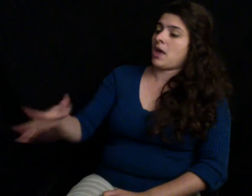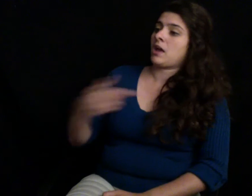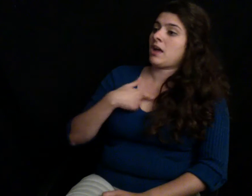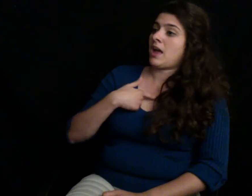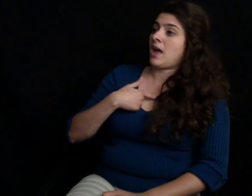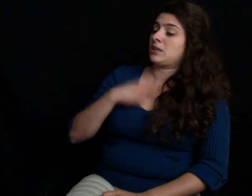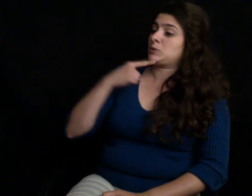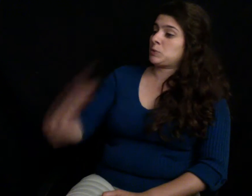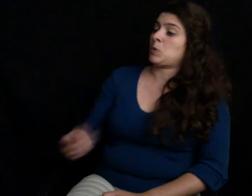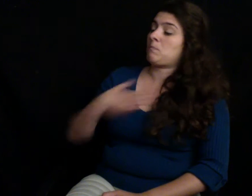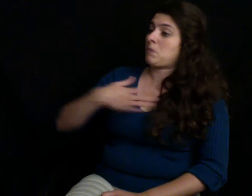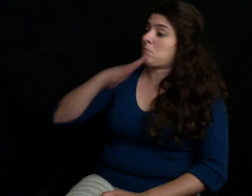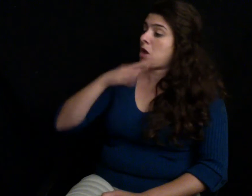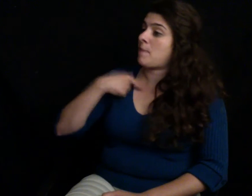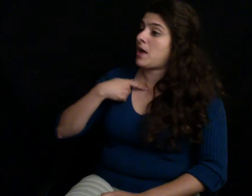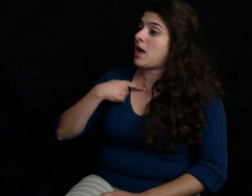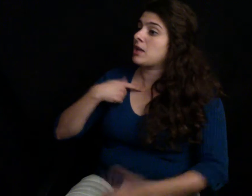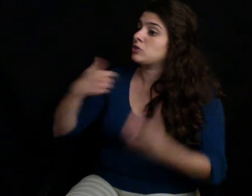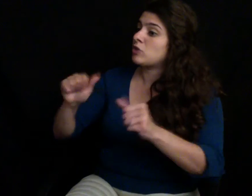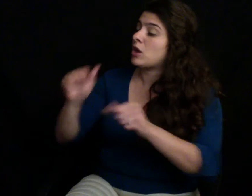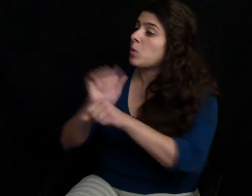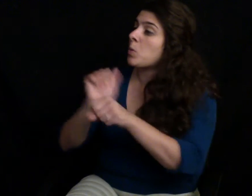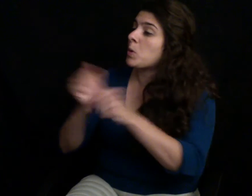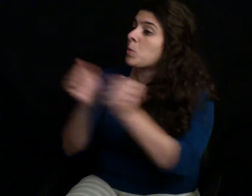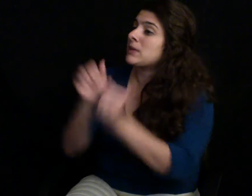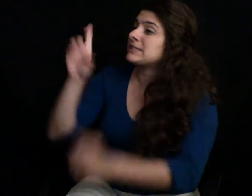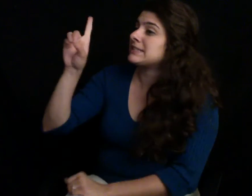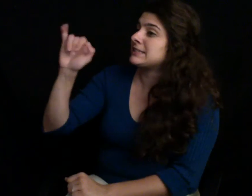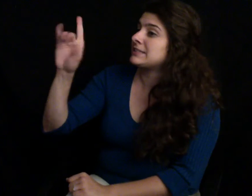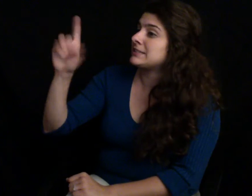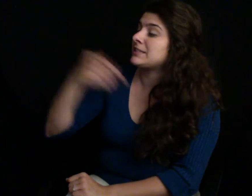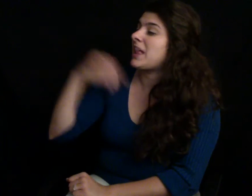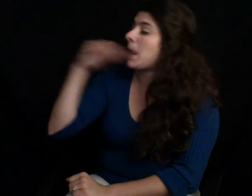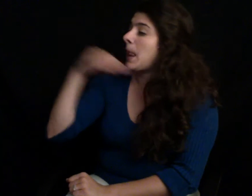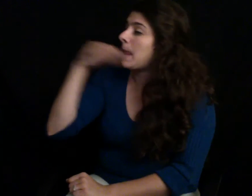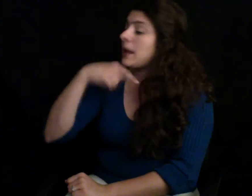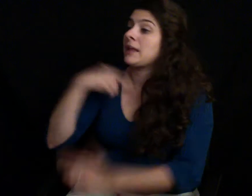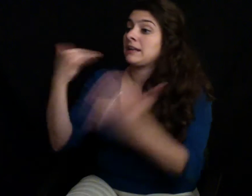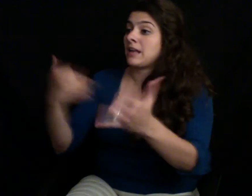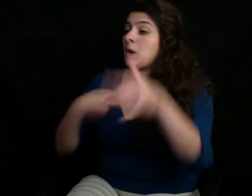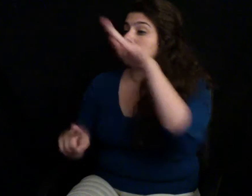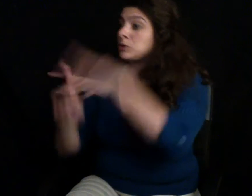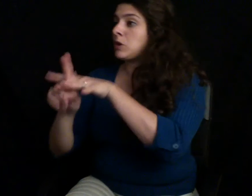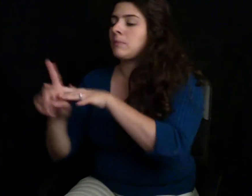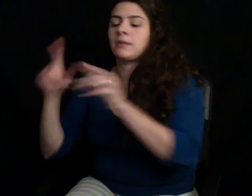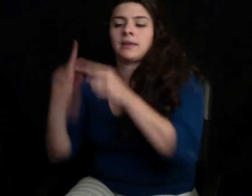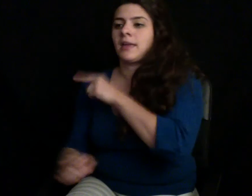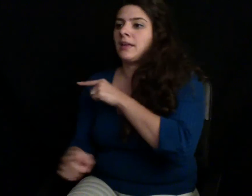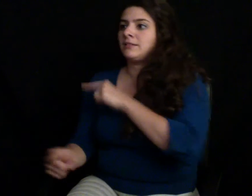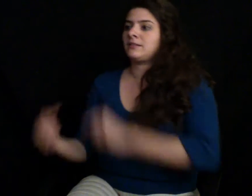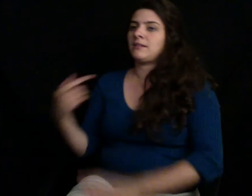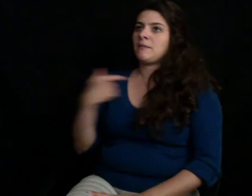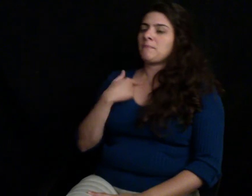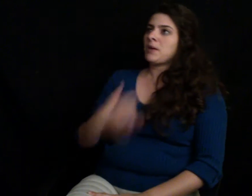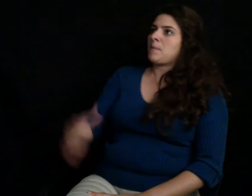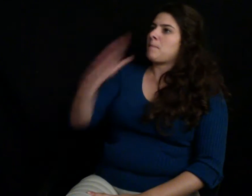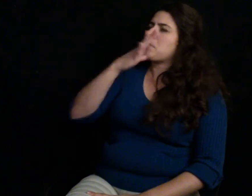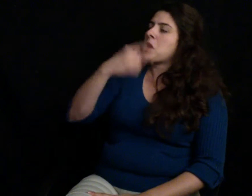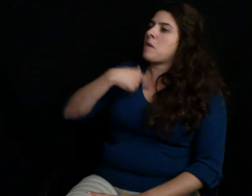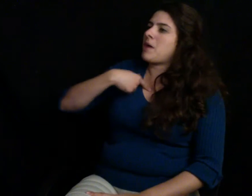So out of all the people in the world, my biggest fear was my mama, as failure. You don't want to fail in front of your mom, So